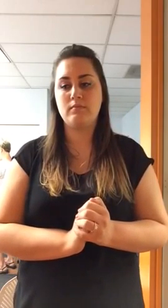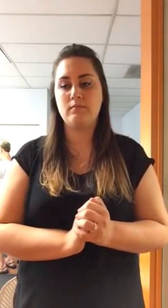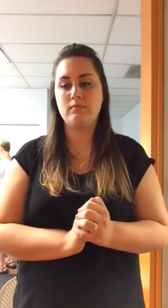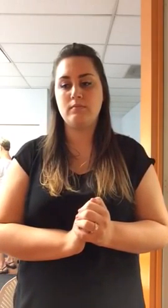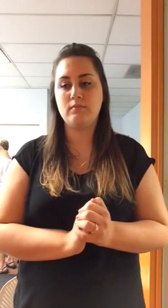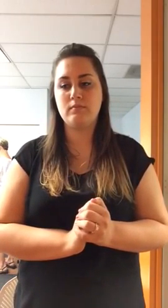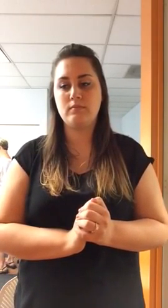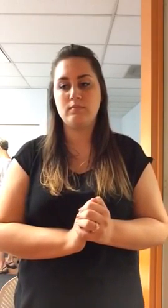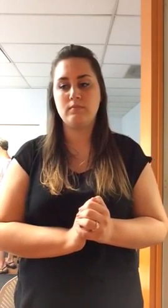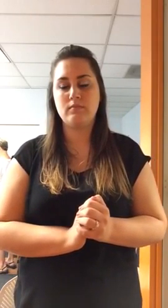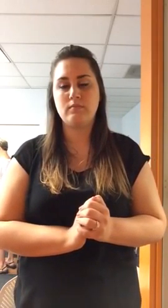that.